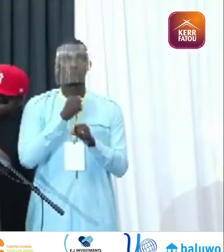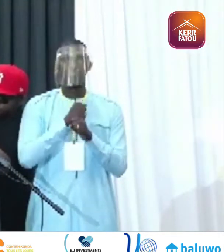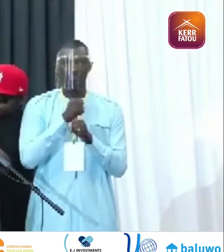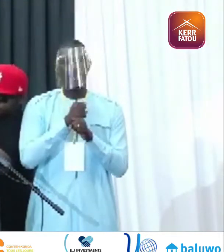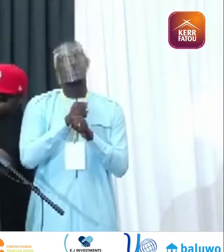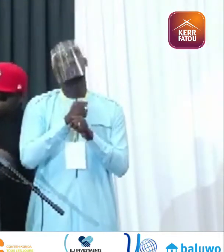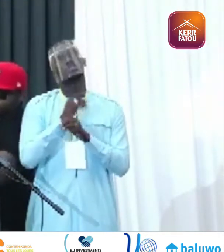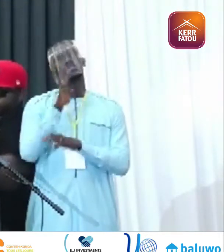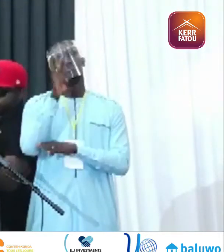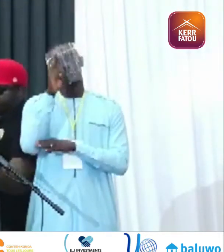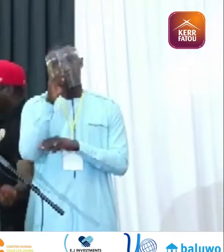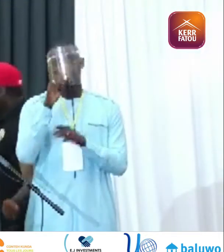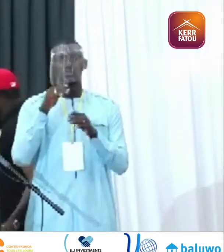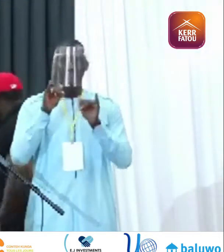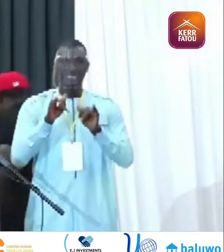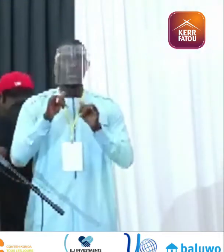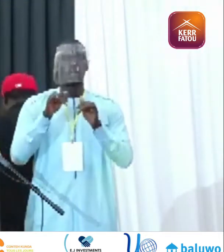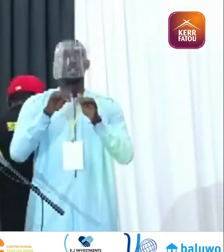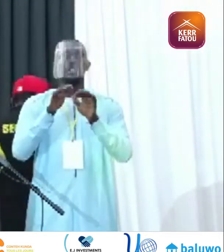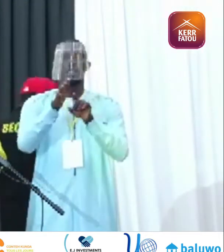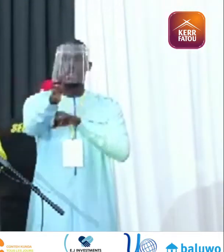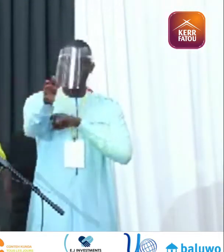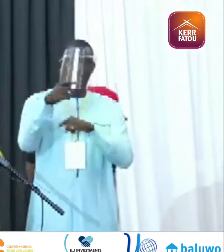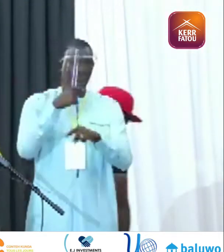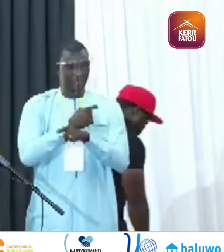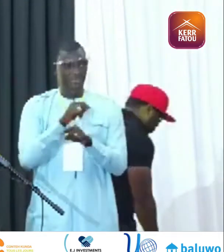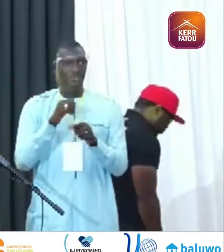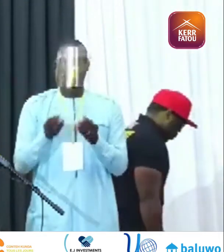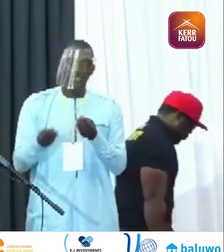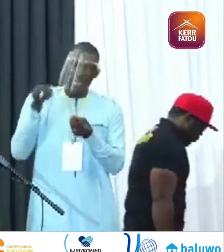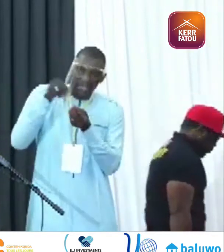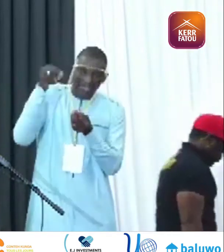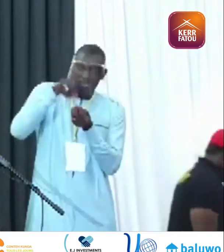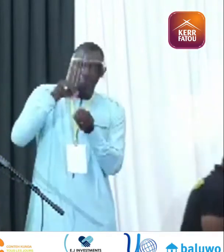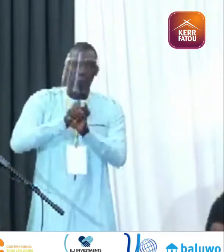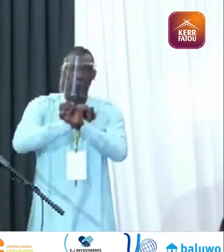yagal len fi suñ kanam yokka sen lèr